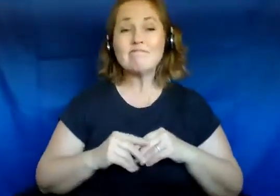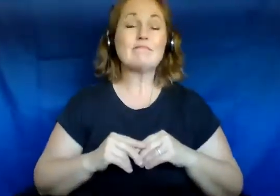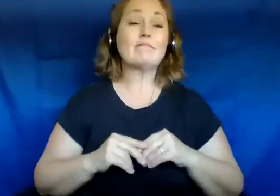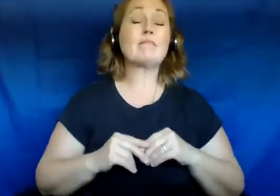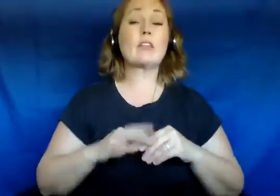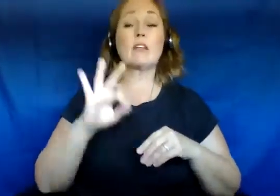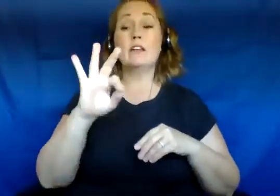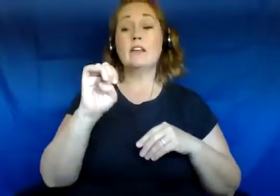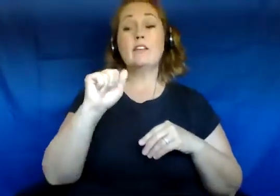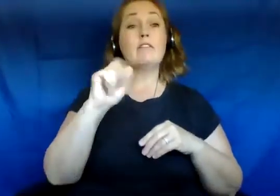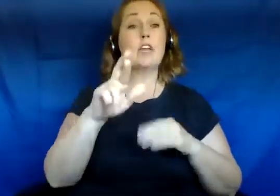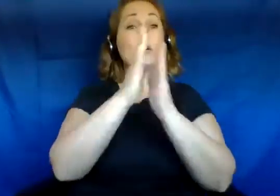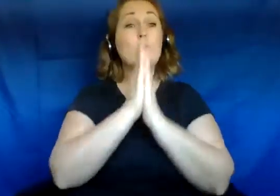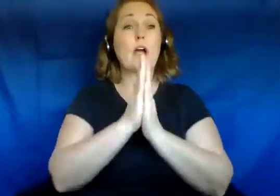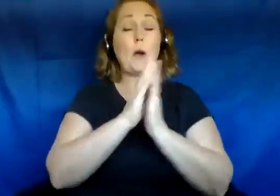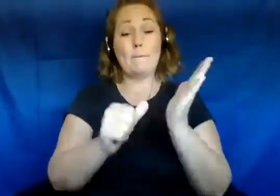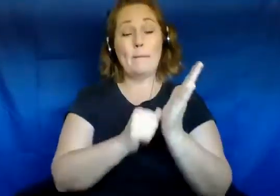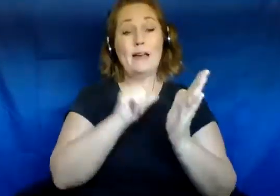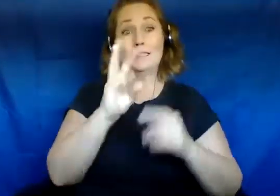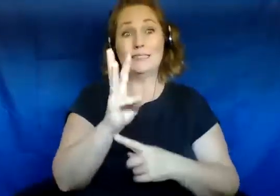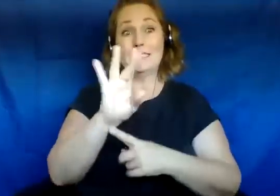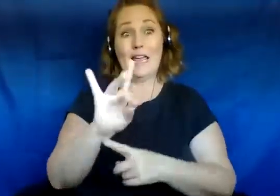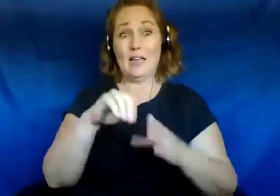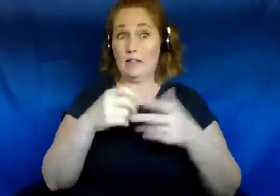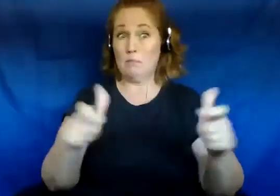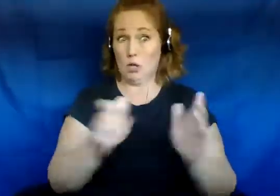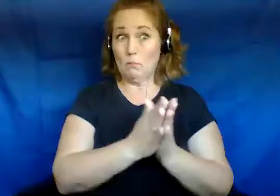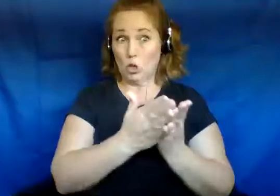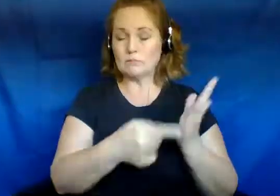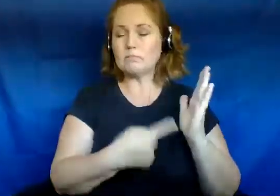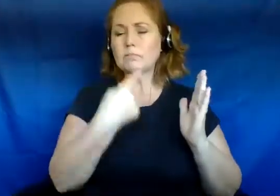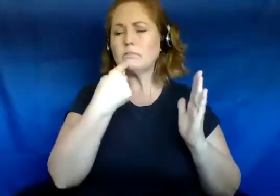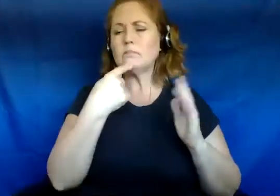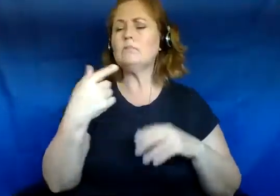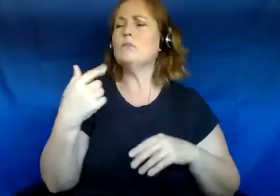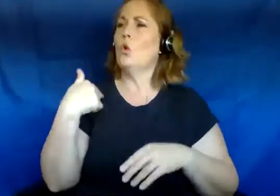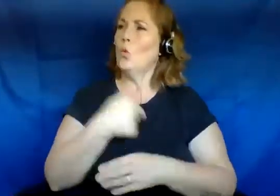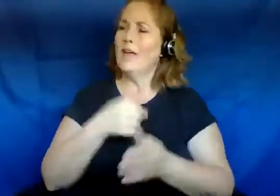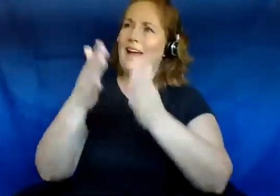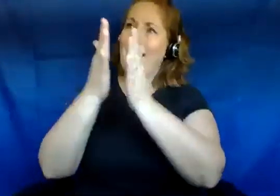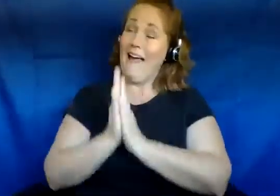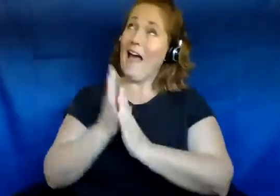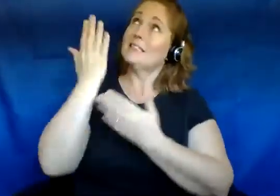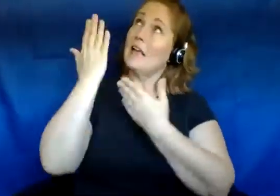The fear prayer on page 68 in the big book says, we ask him to remove our